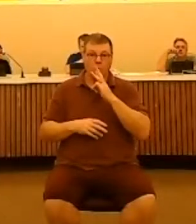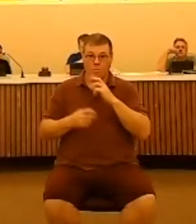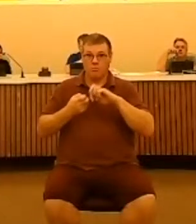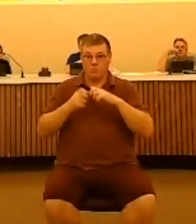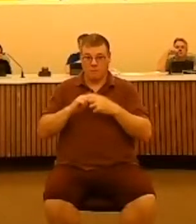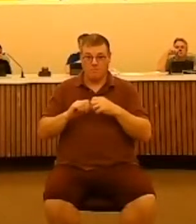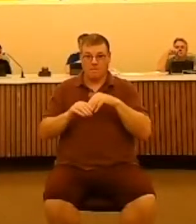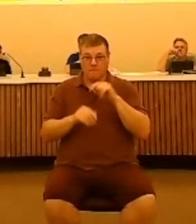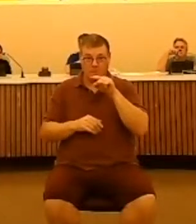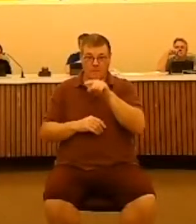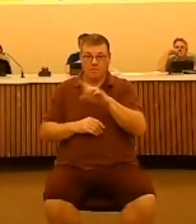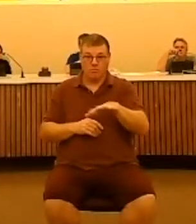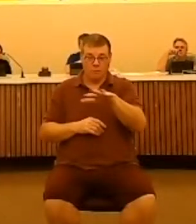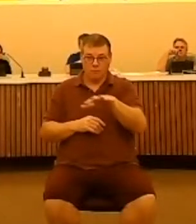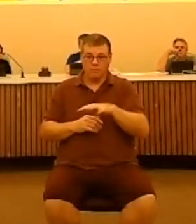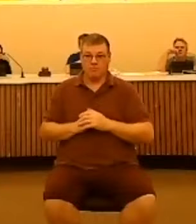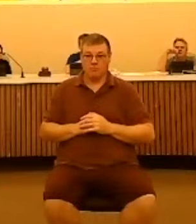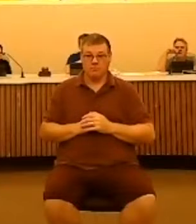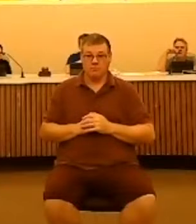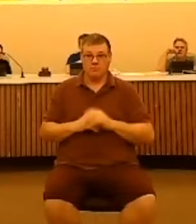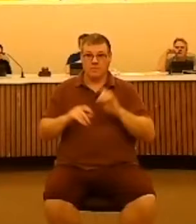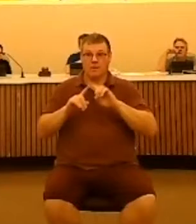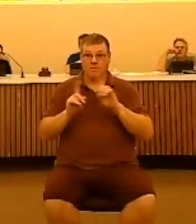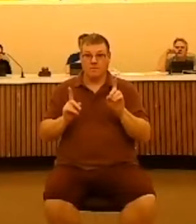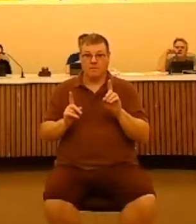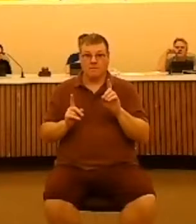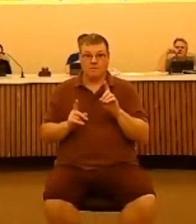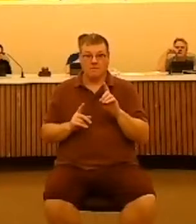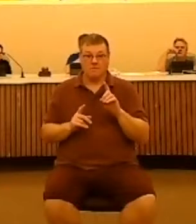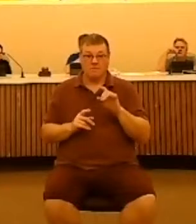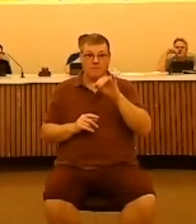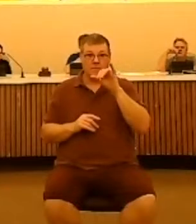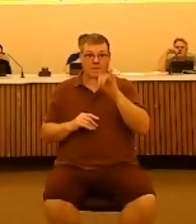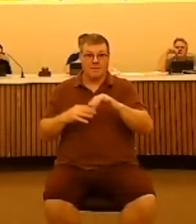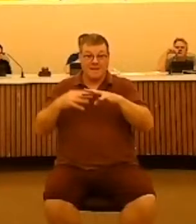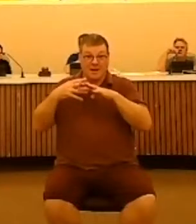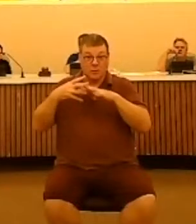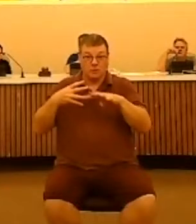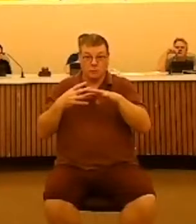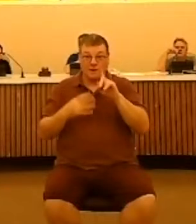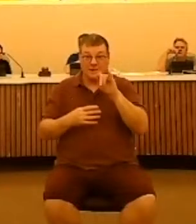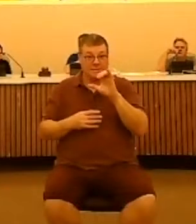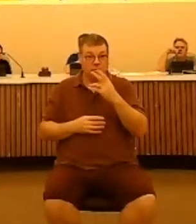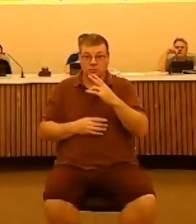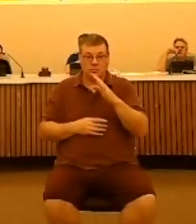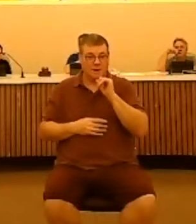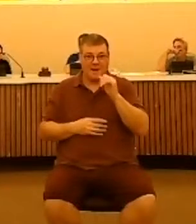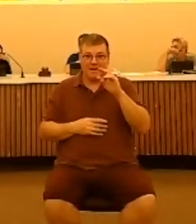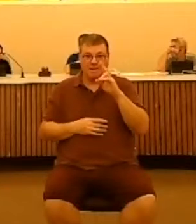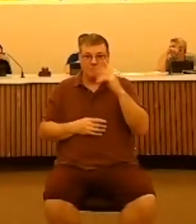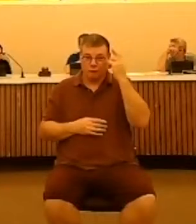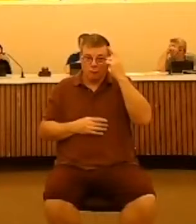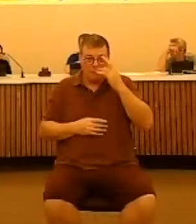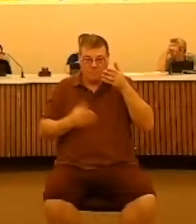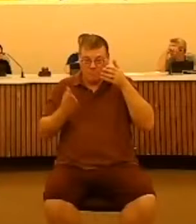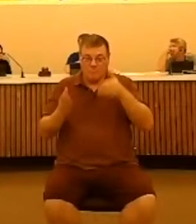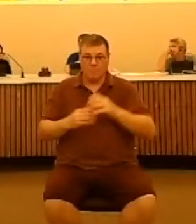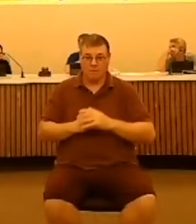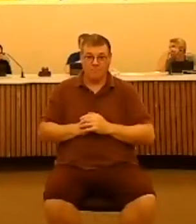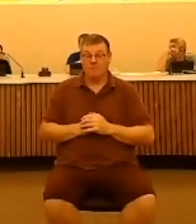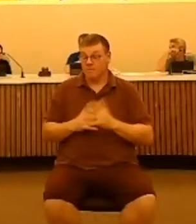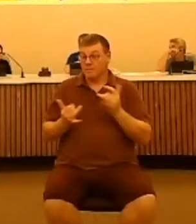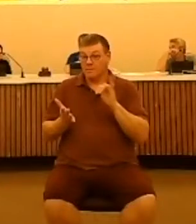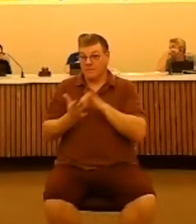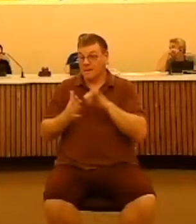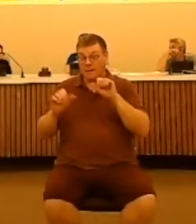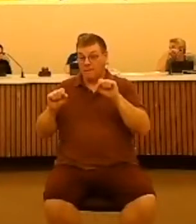in there. But that, that drainage ditch, I don't think anybody even knows it's there. It's possible.